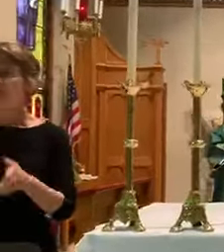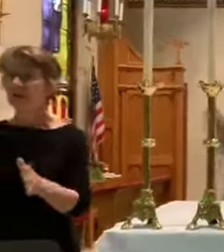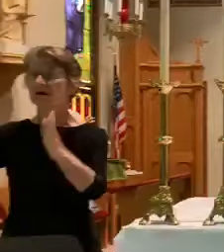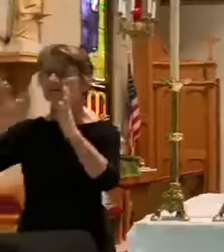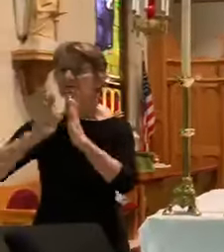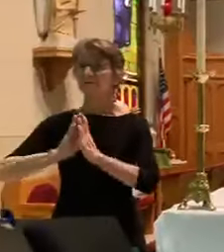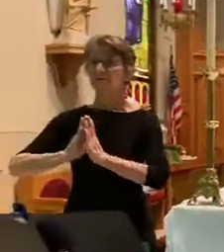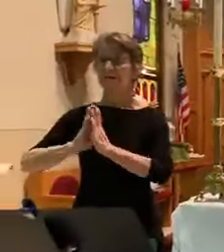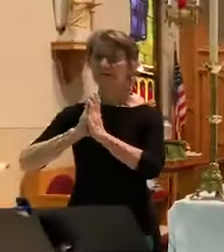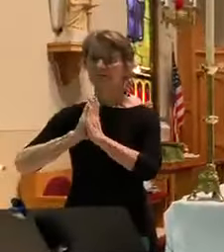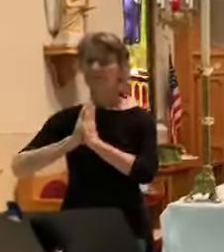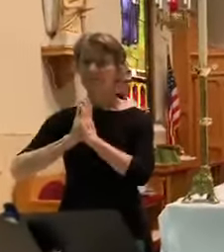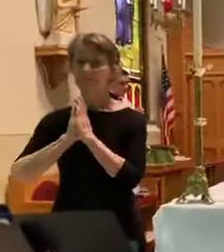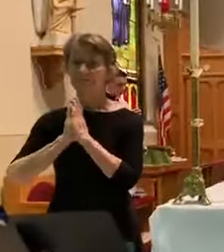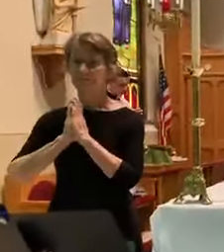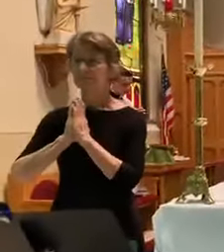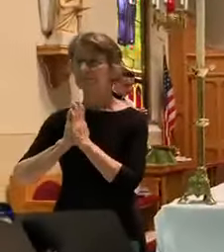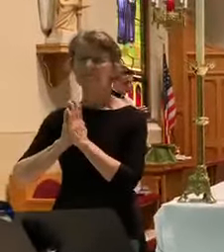Let us pray.